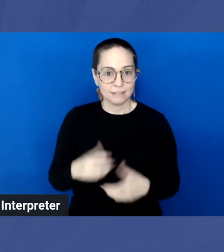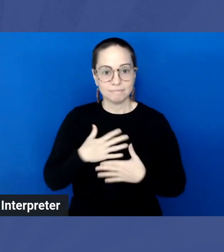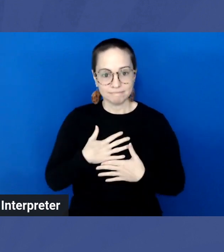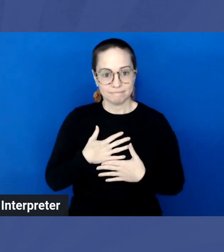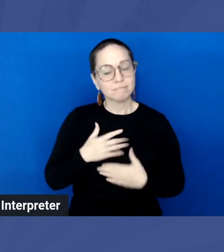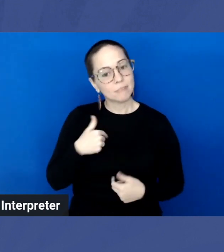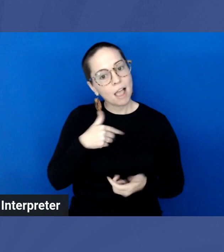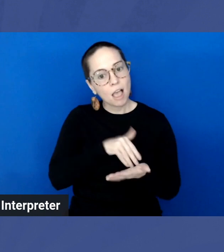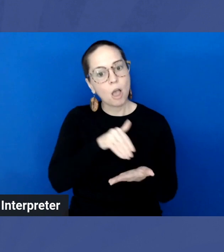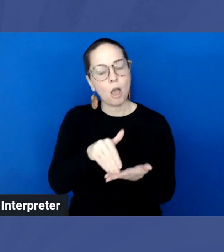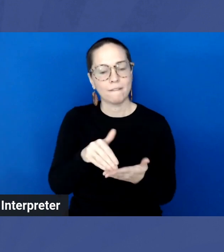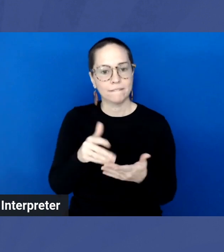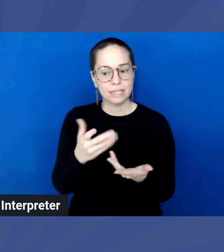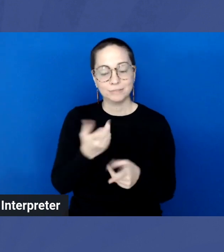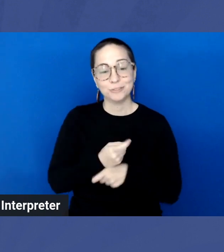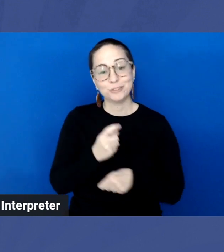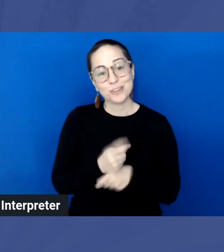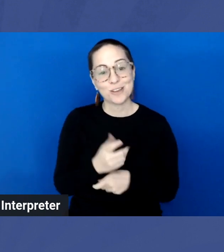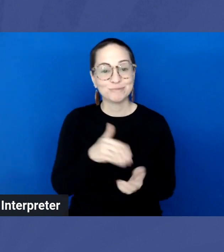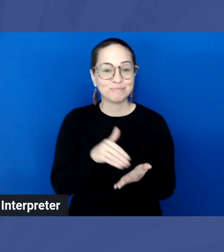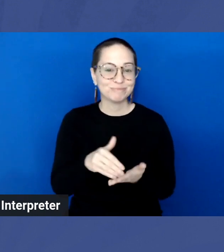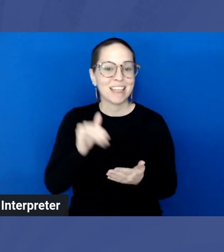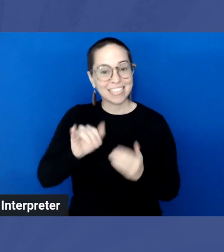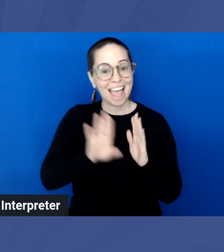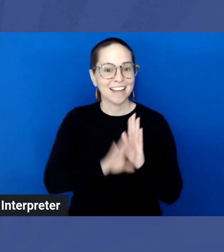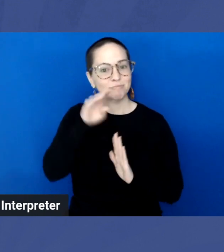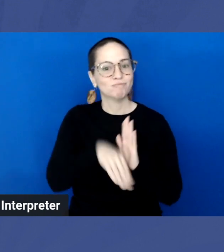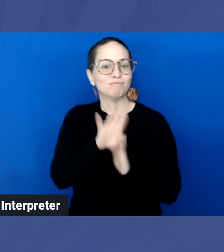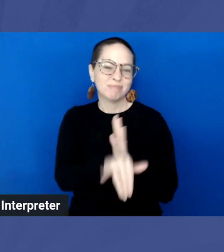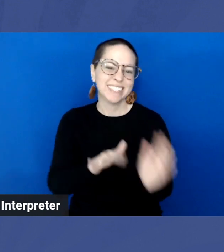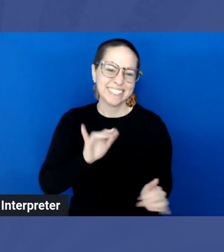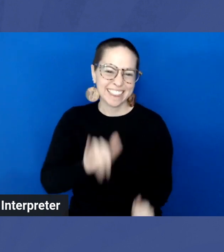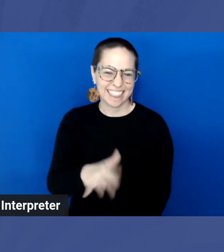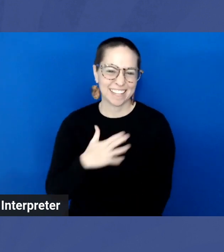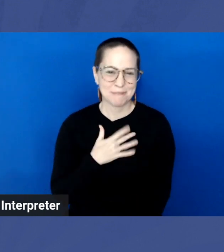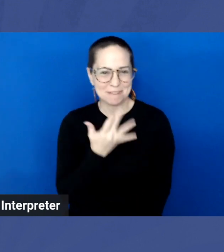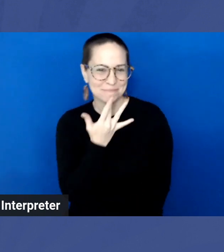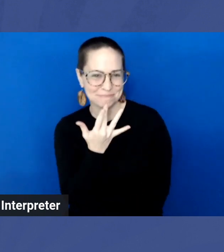have often joked that inconsistency is my niche.